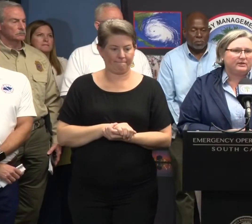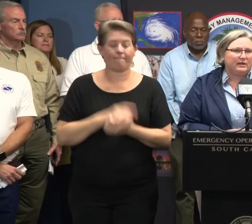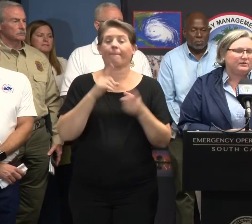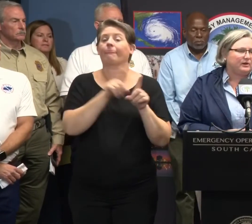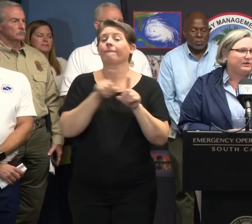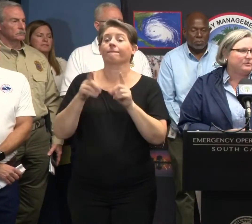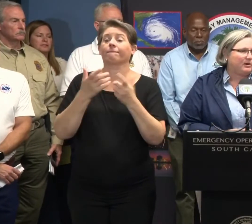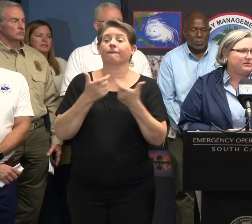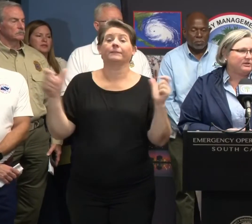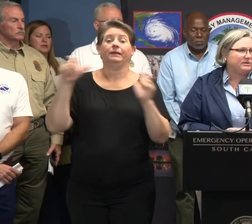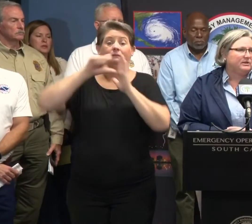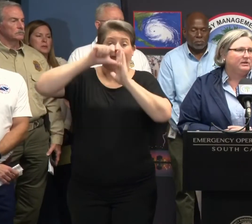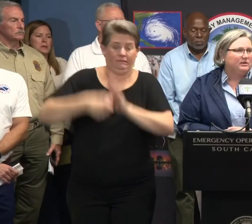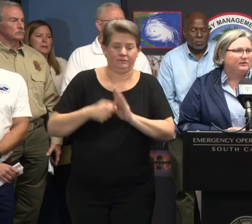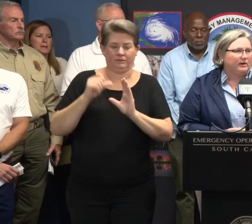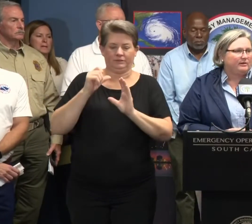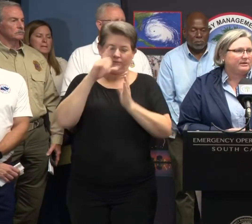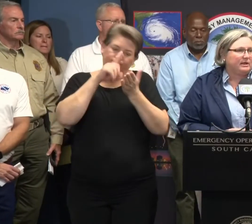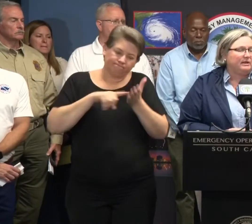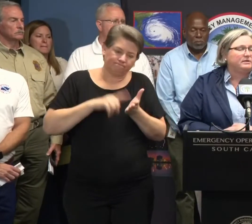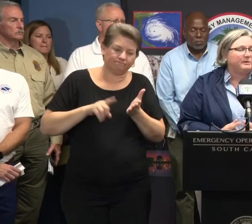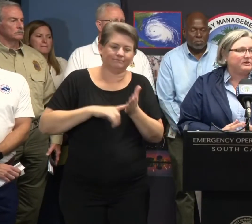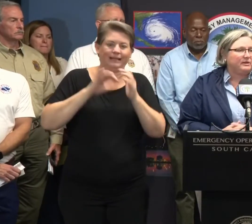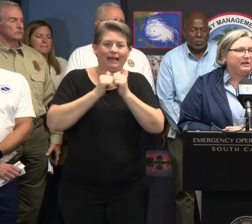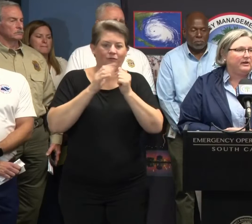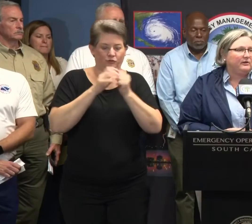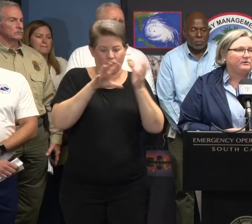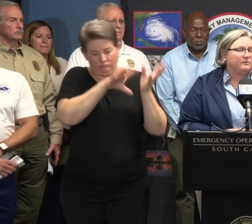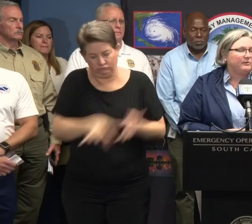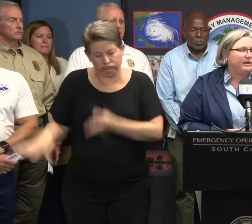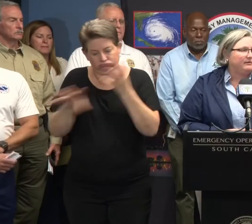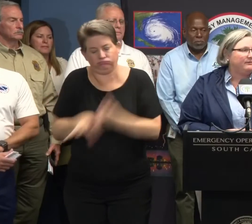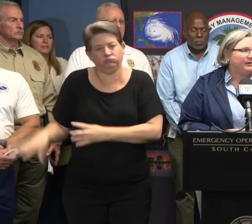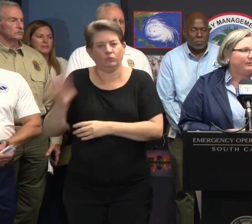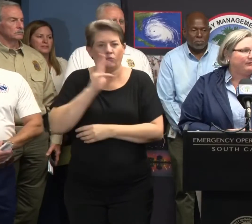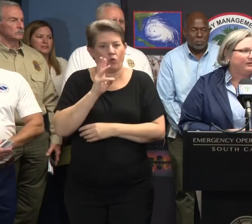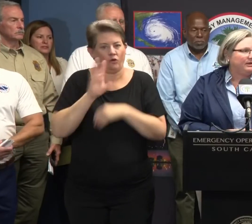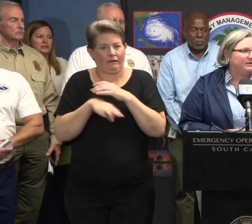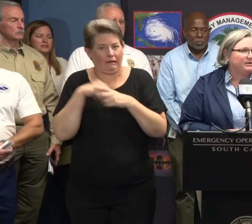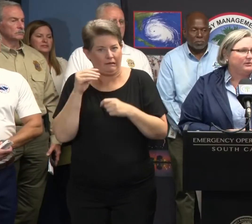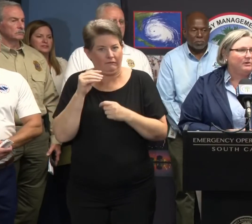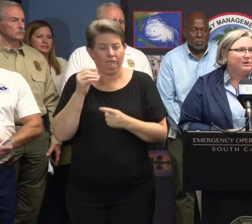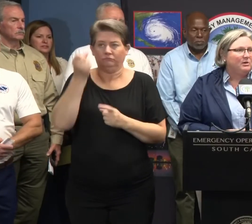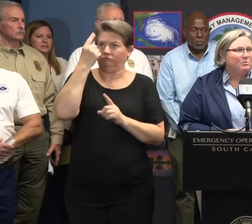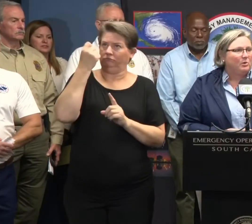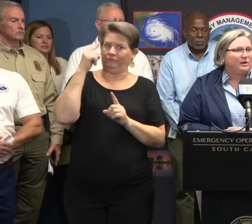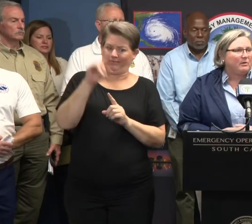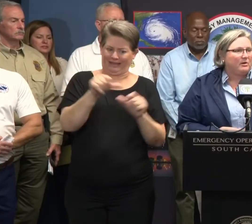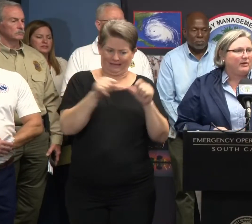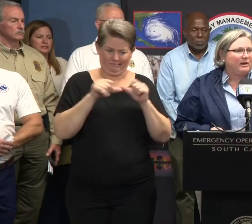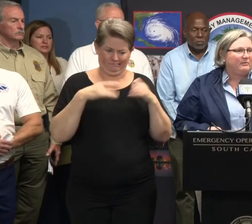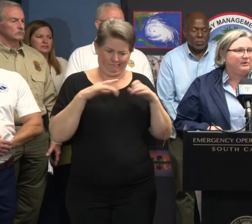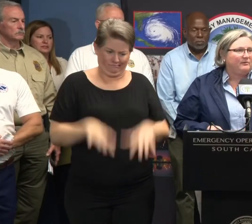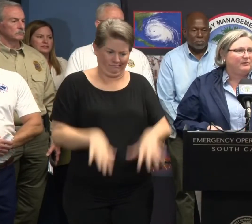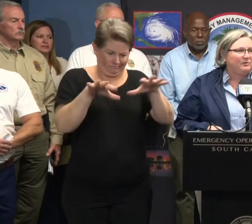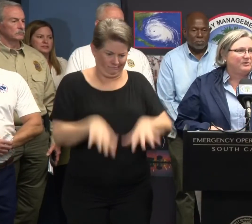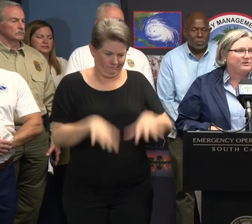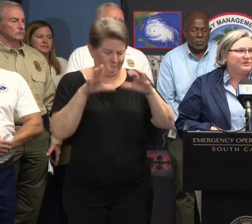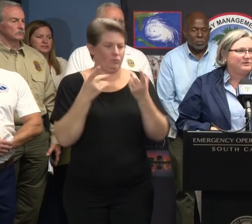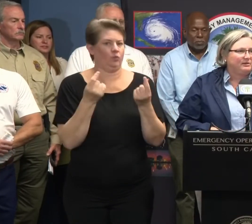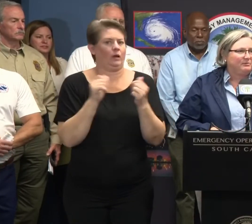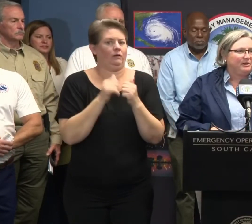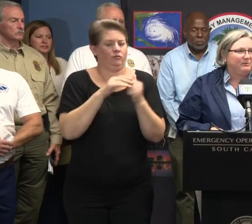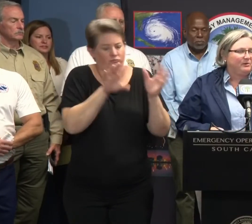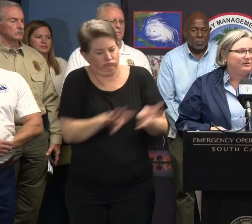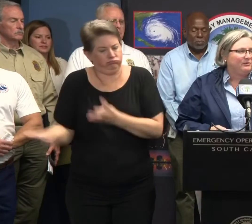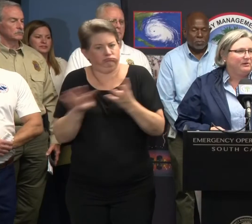emphasis looking at drainage projects throughout the state, especially in areas where we have frequent flooding. So more to come on that, but of course